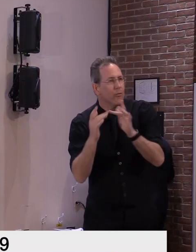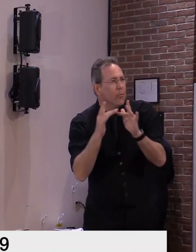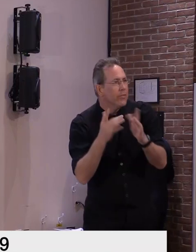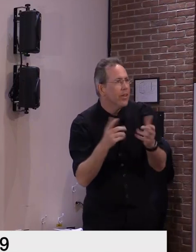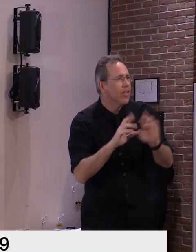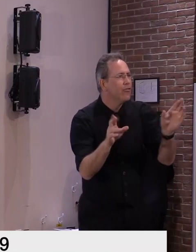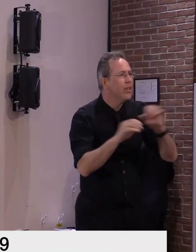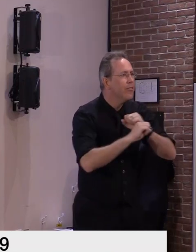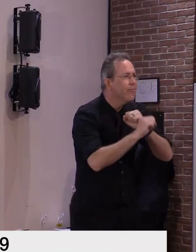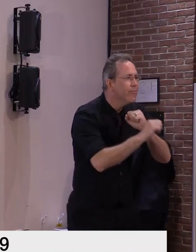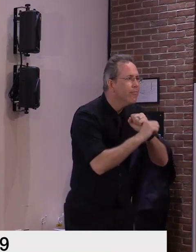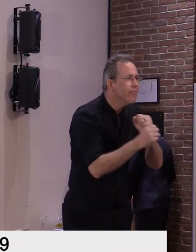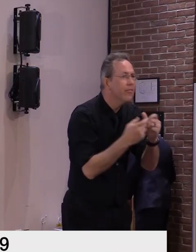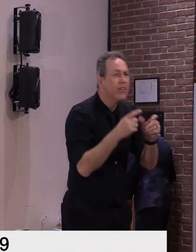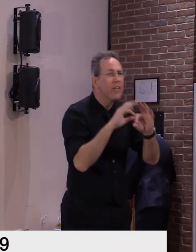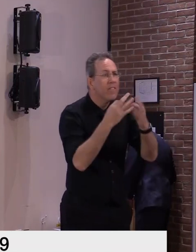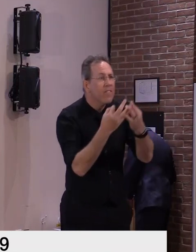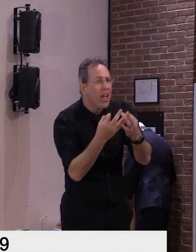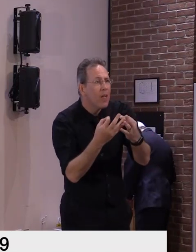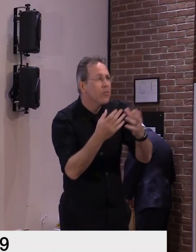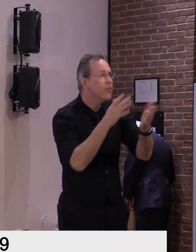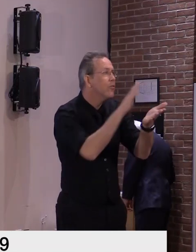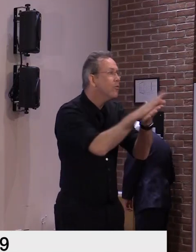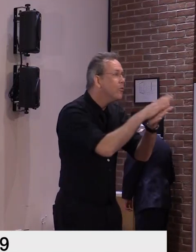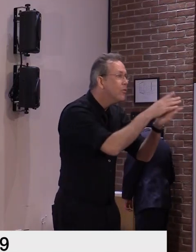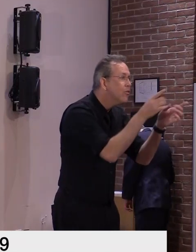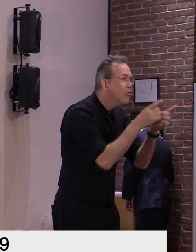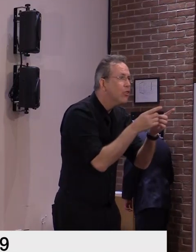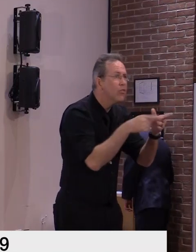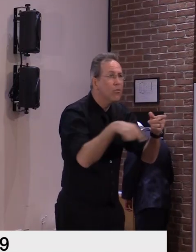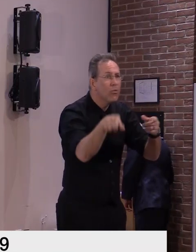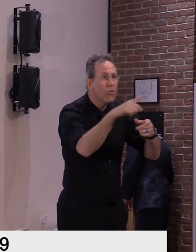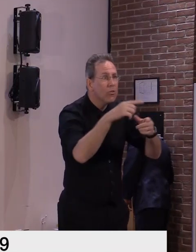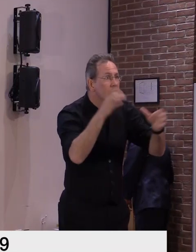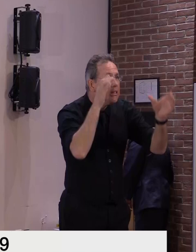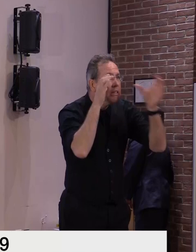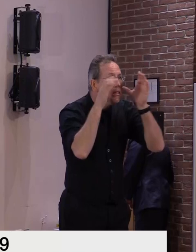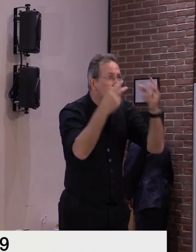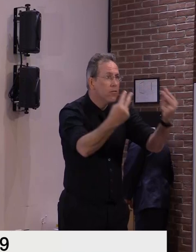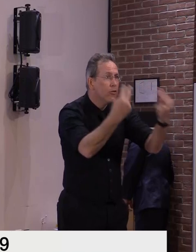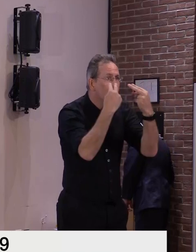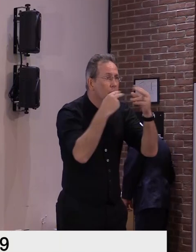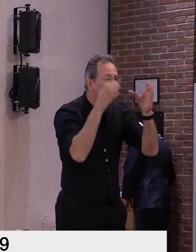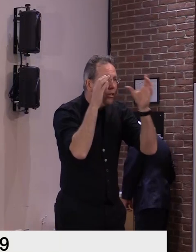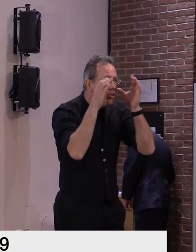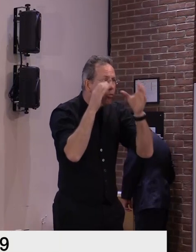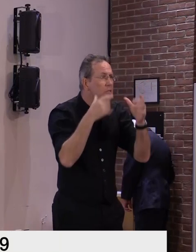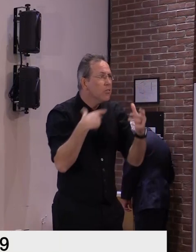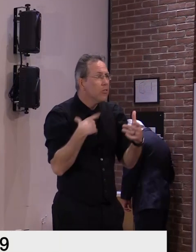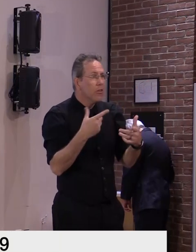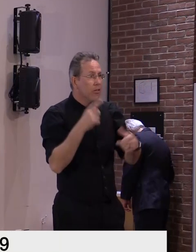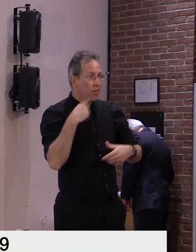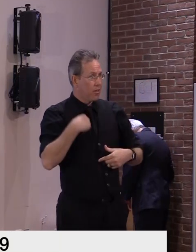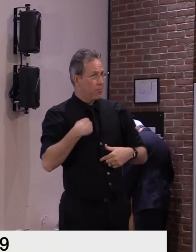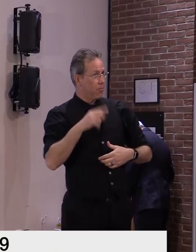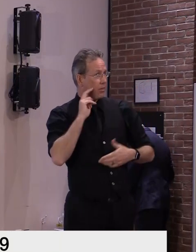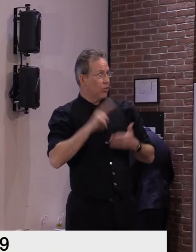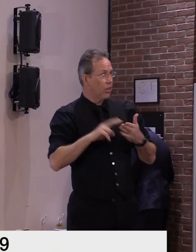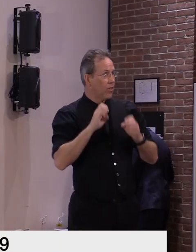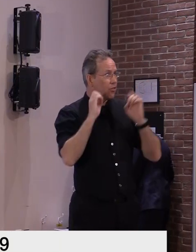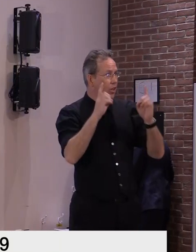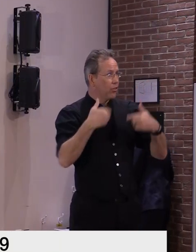students to hear directly from me, as your Deputy Secretary of Education, that we would not be actually moving in this way if we did not think